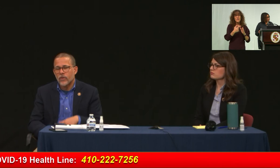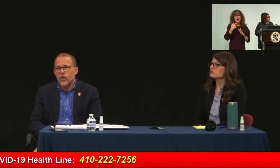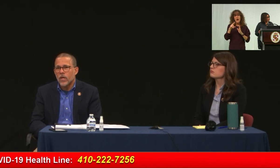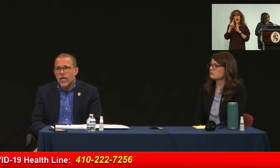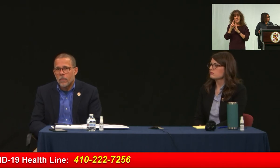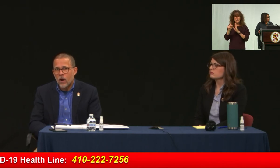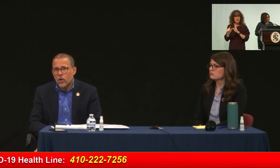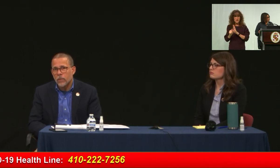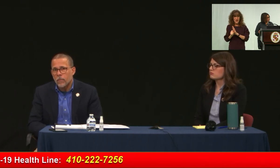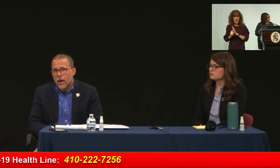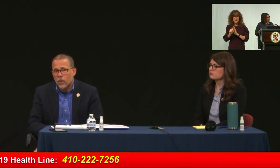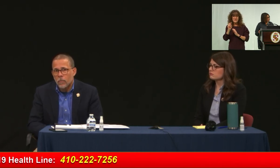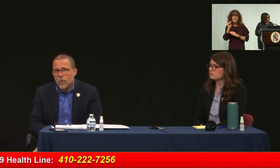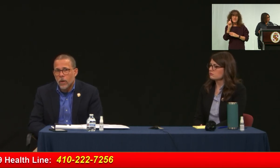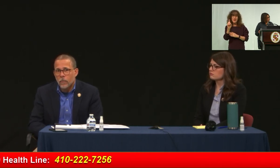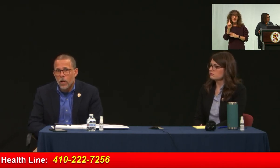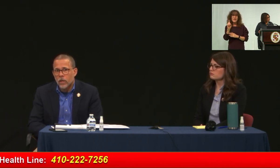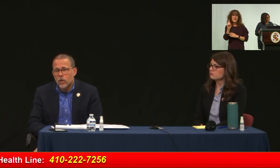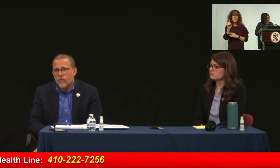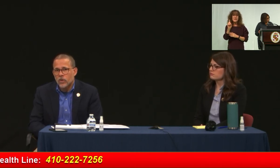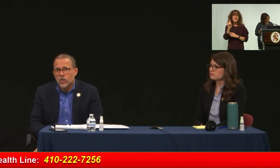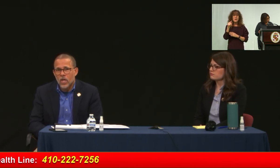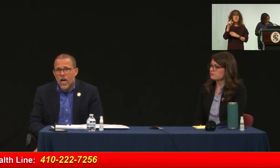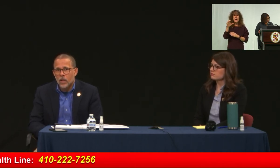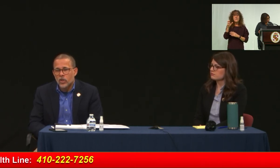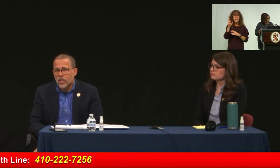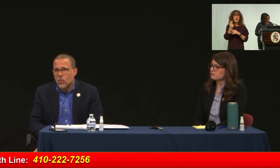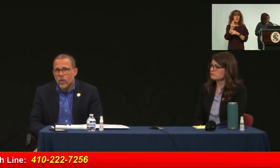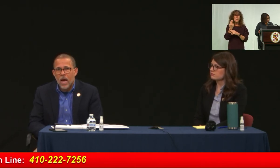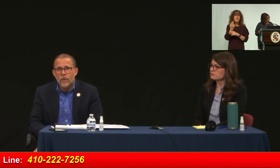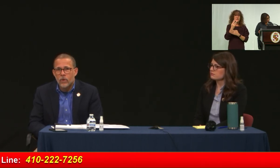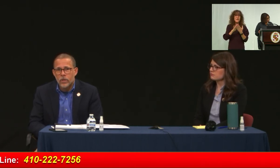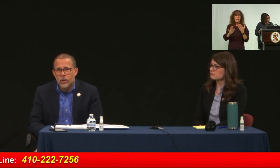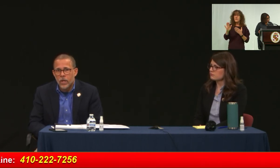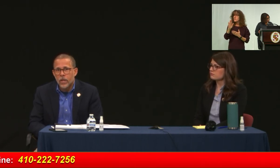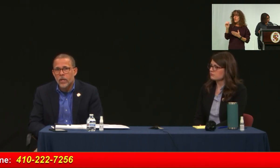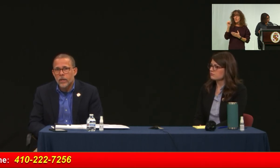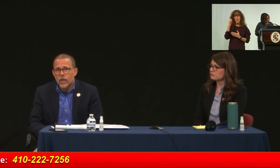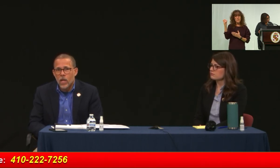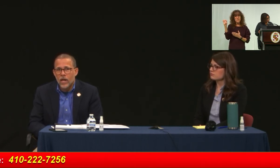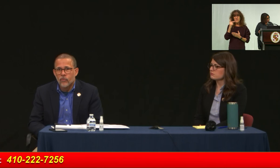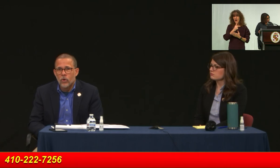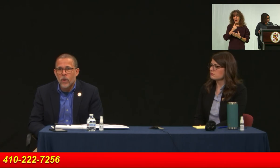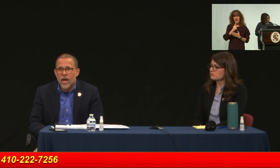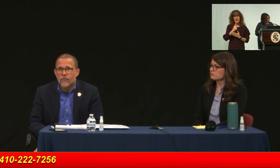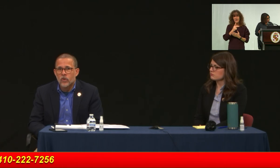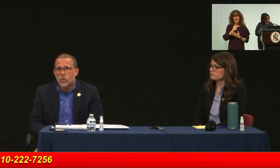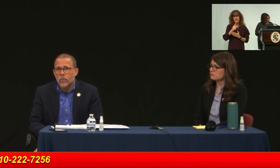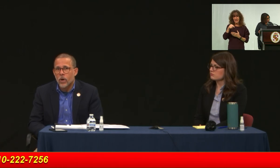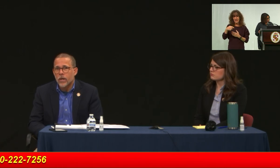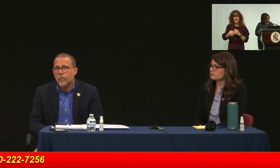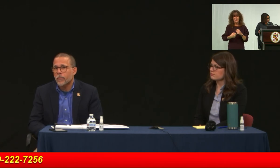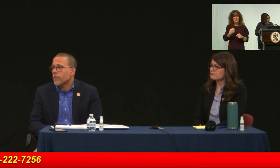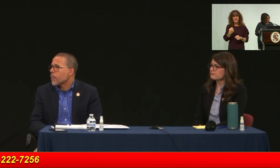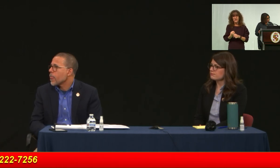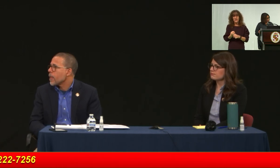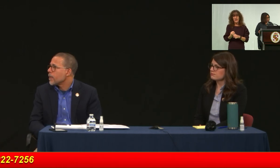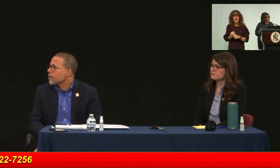undergraduates in Maryland public universities and colleges, they will not be returning to the classroom after spring